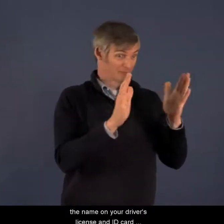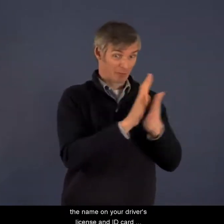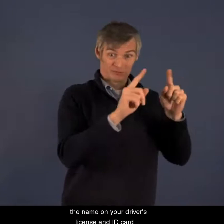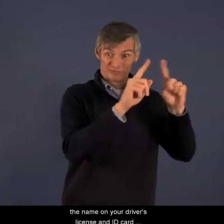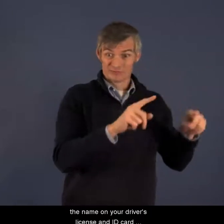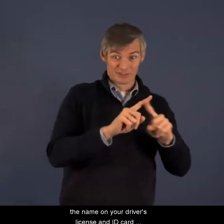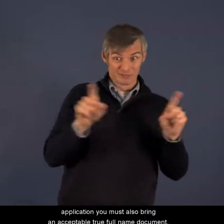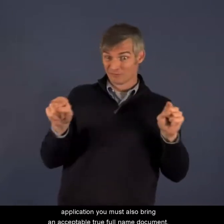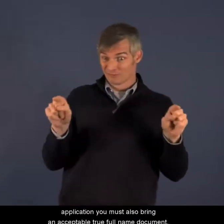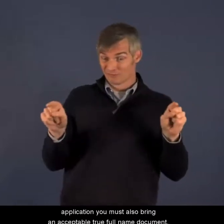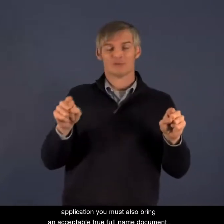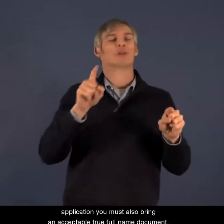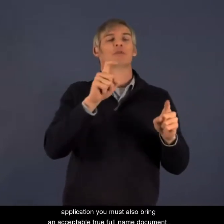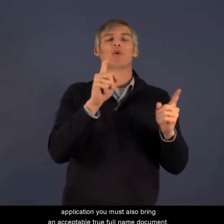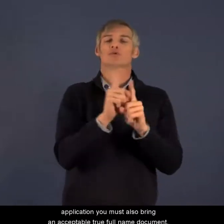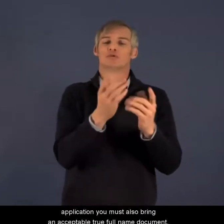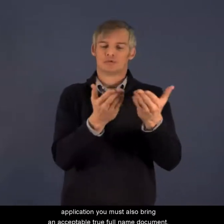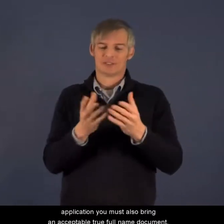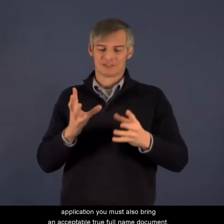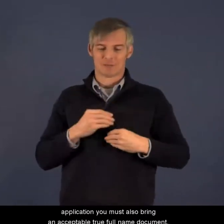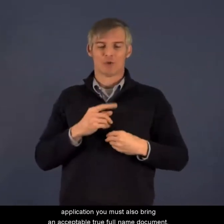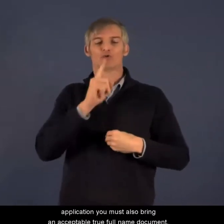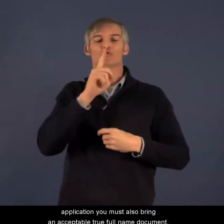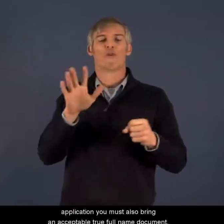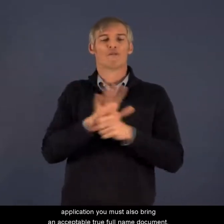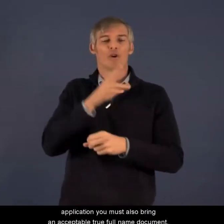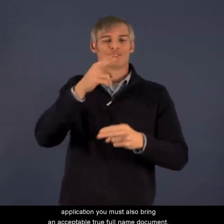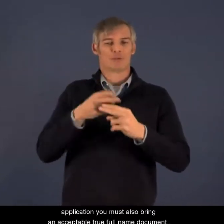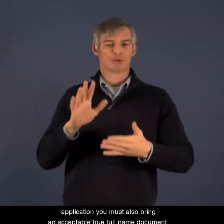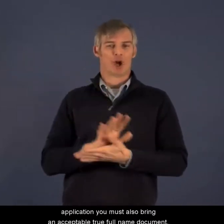card application, you must also bring an acceptable true full name document.